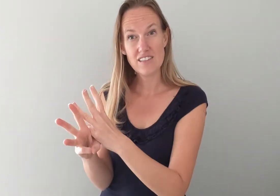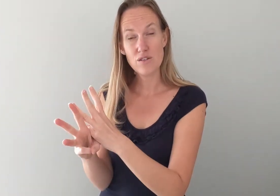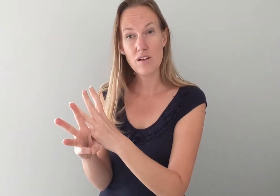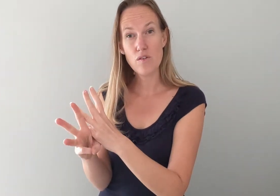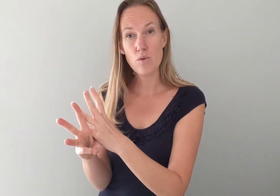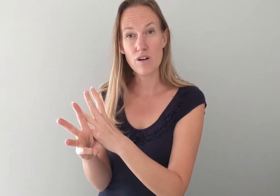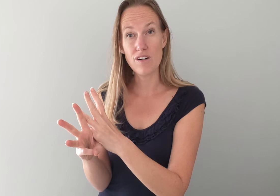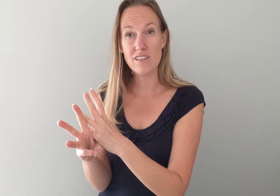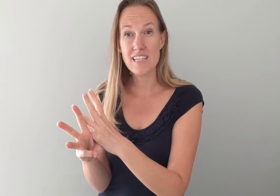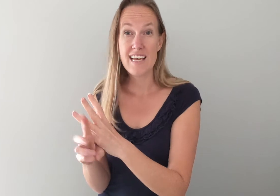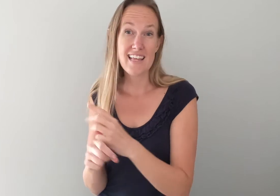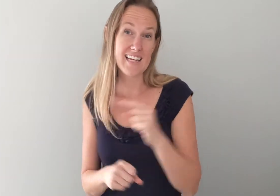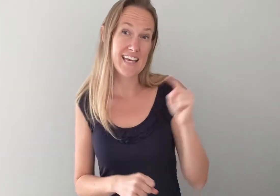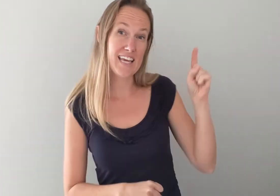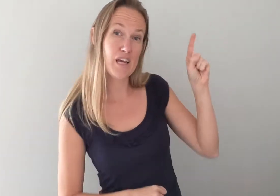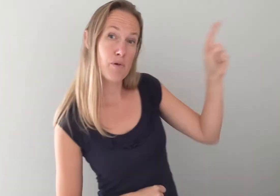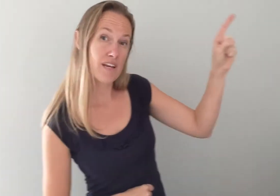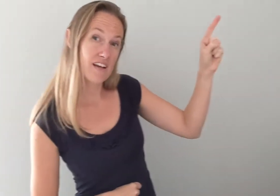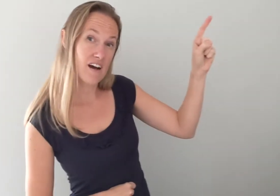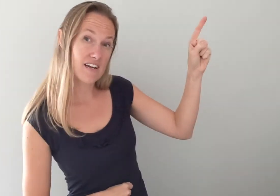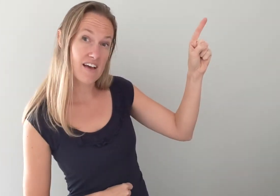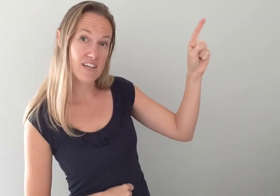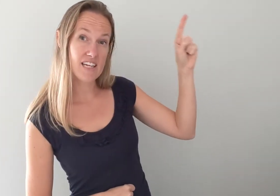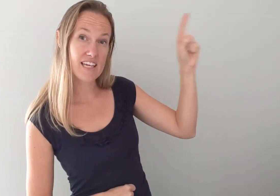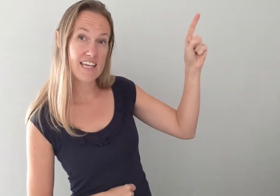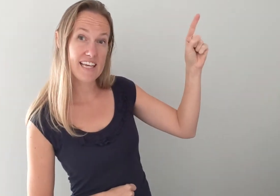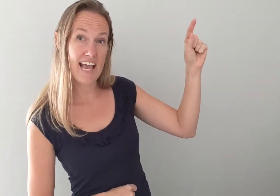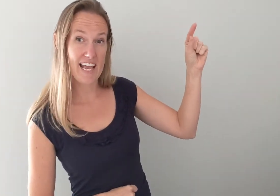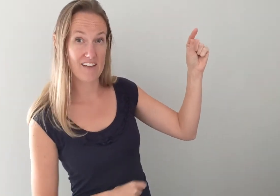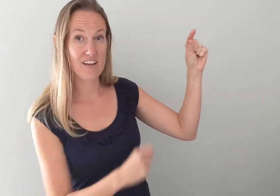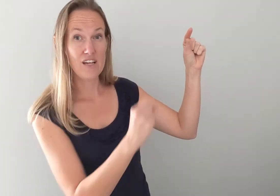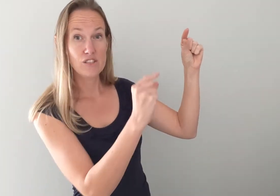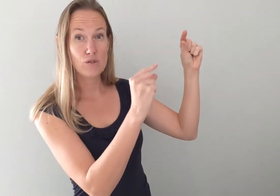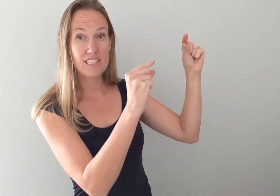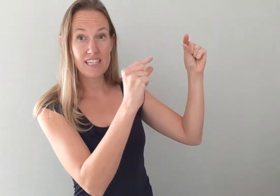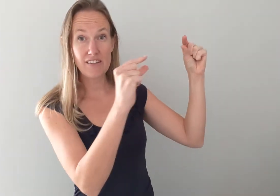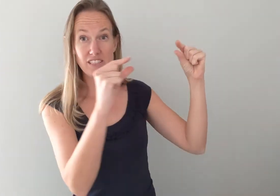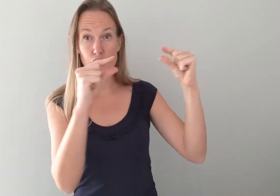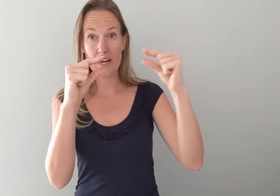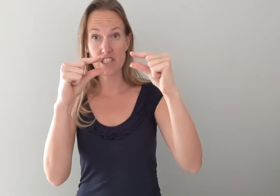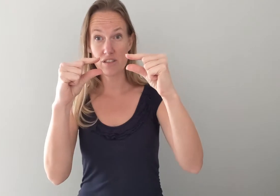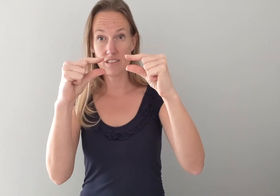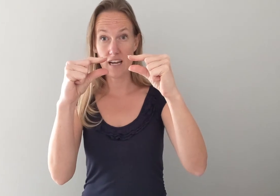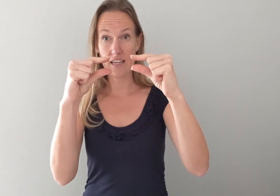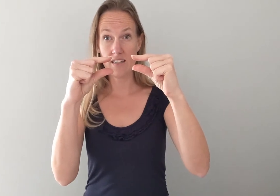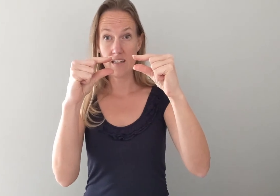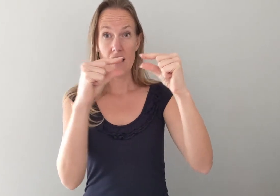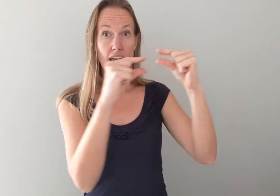so loved the world that he, pointing to God in heaven, he gave. So to give is a directional sign,